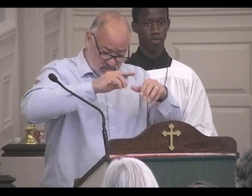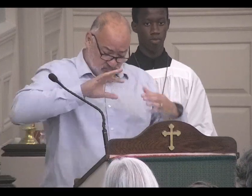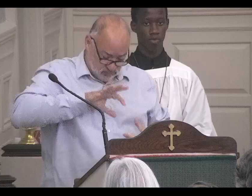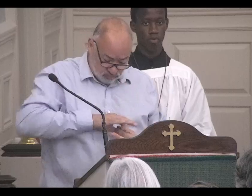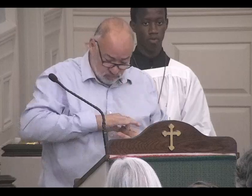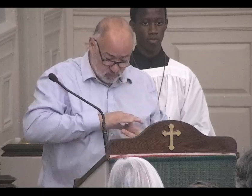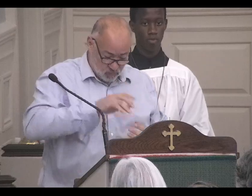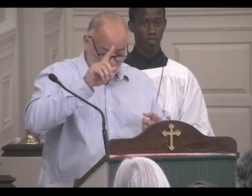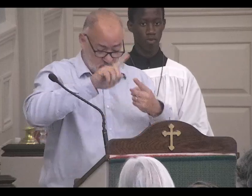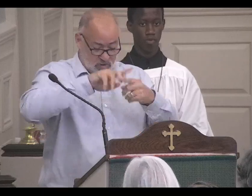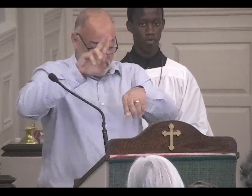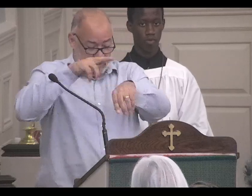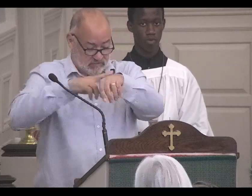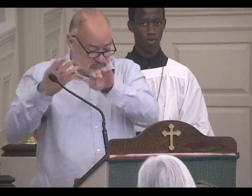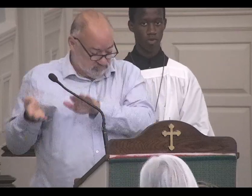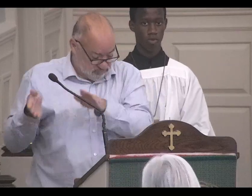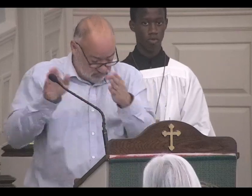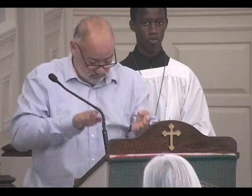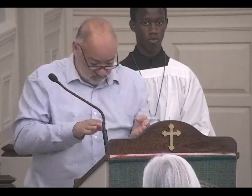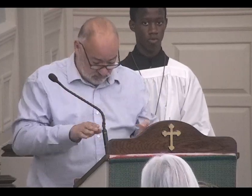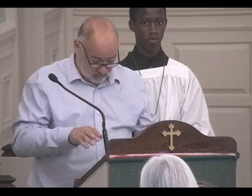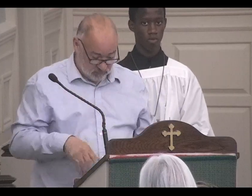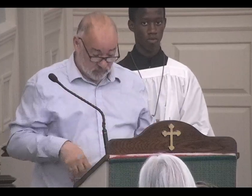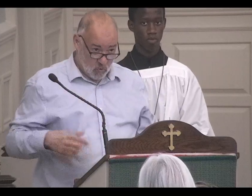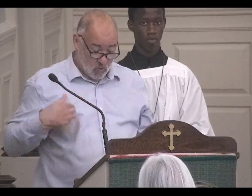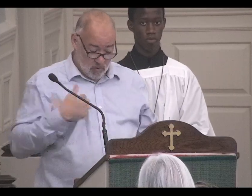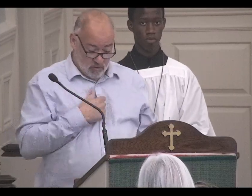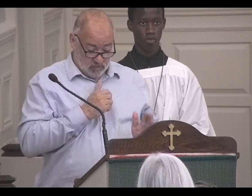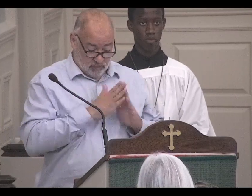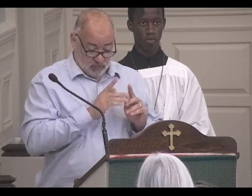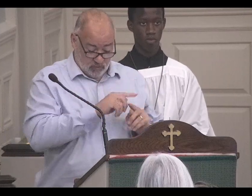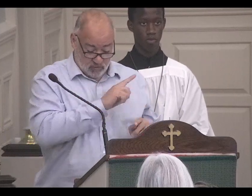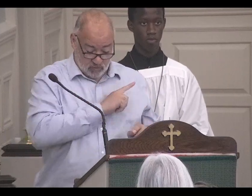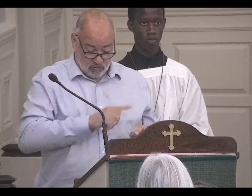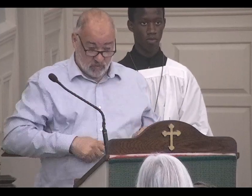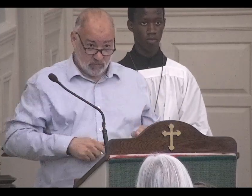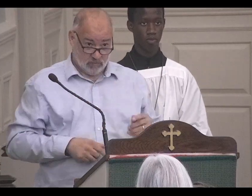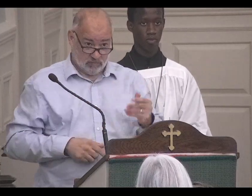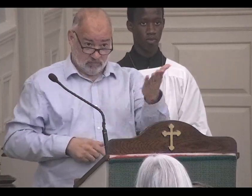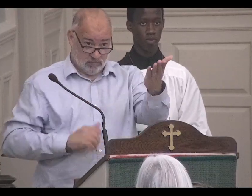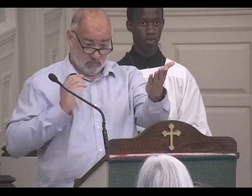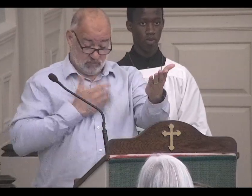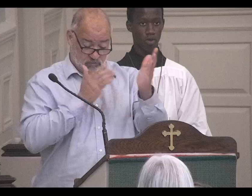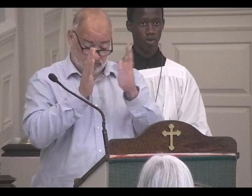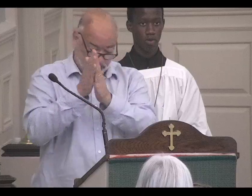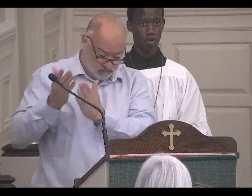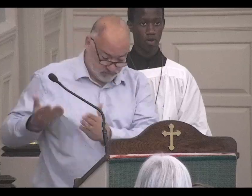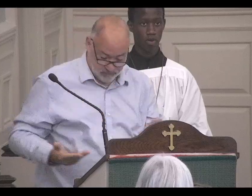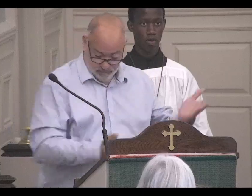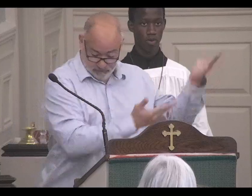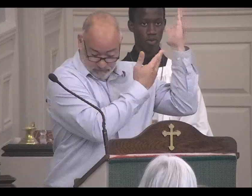conception to natural death. We pray to the Lord. Lord, hear our prayer.